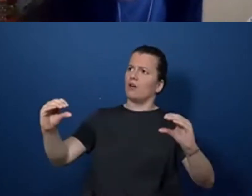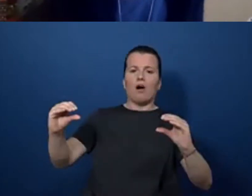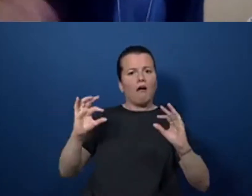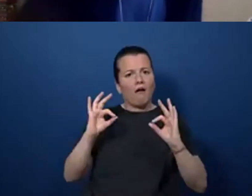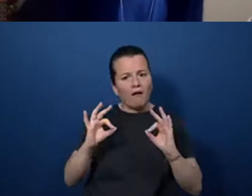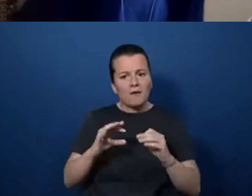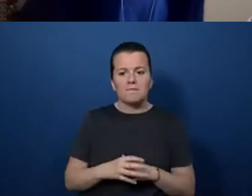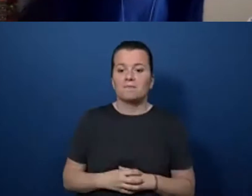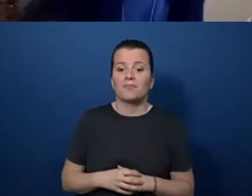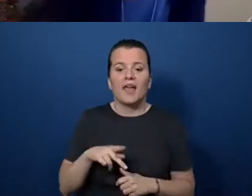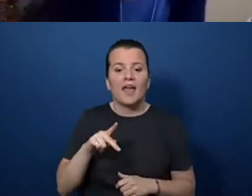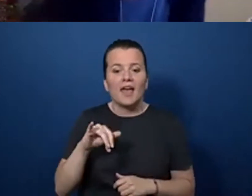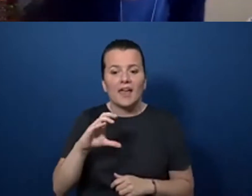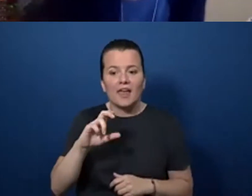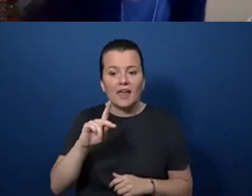hear you?